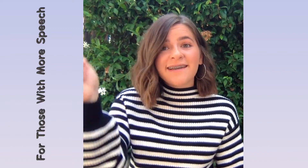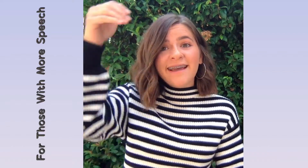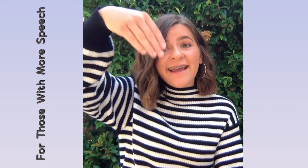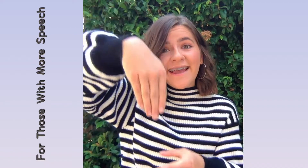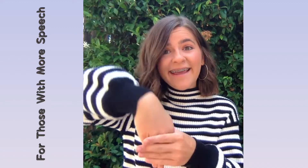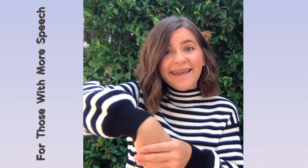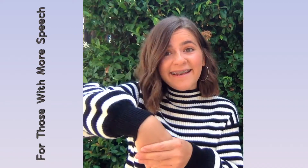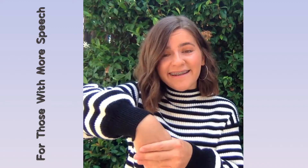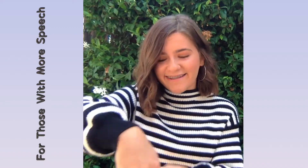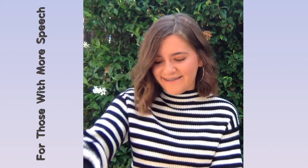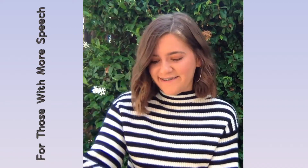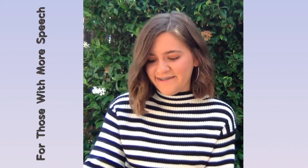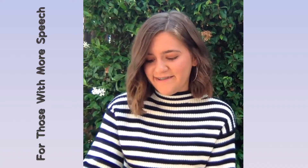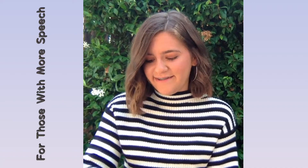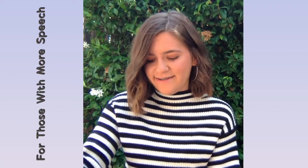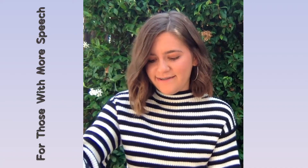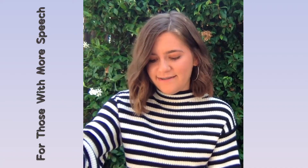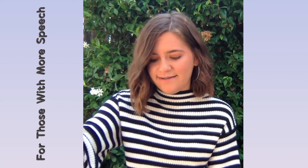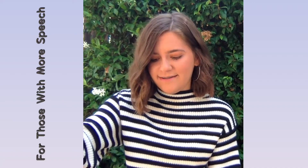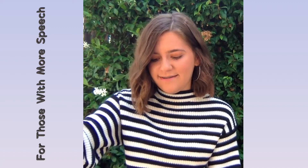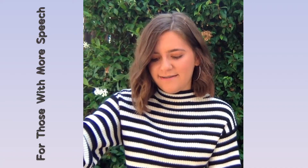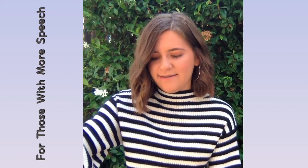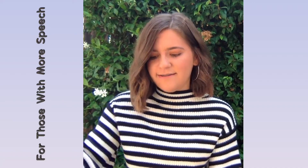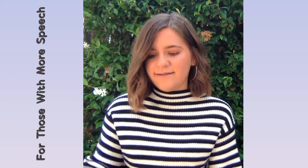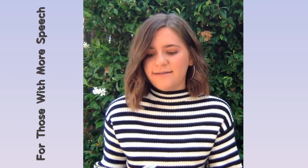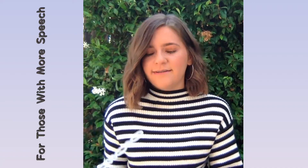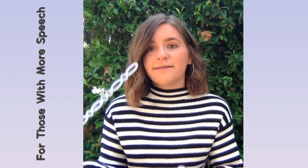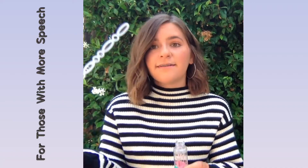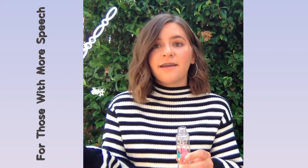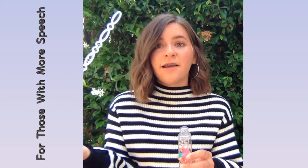Wand in.